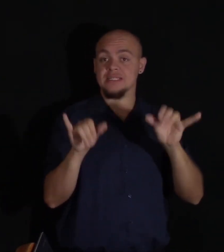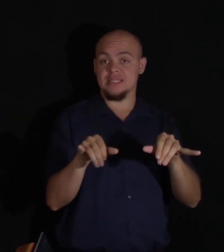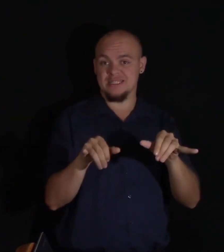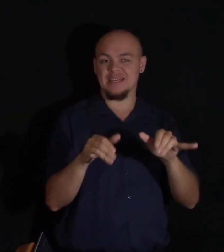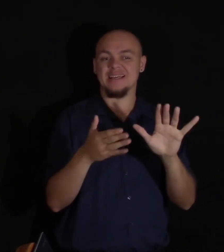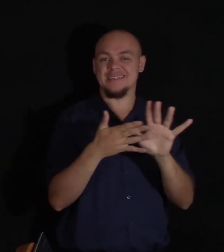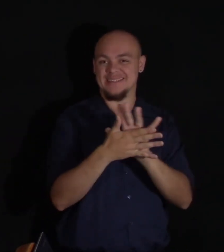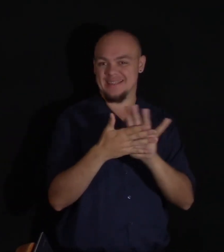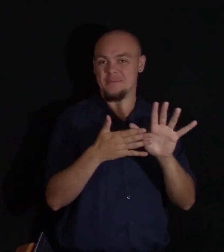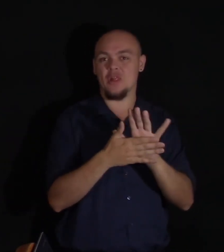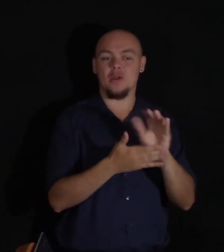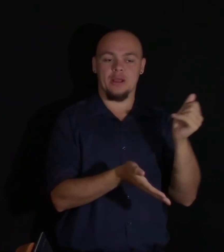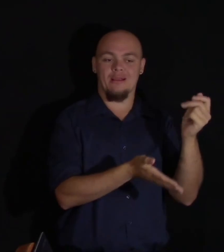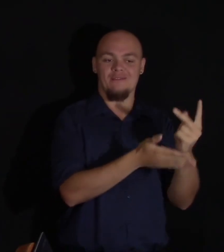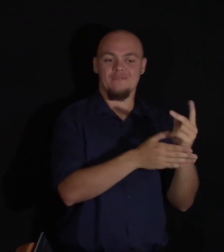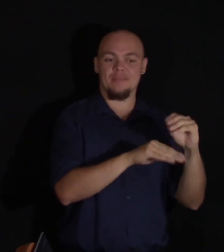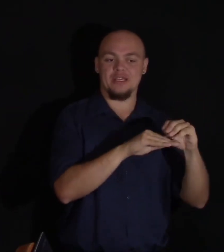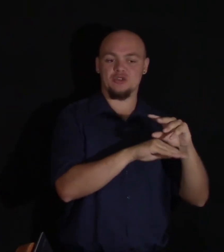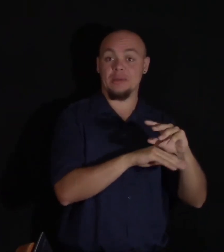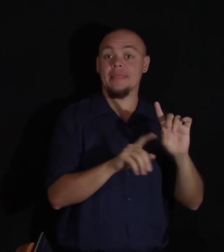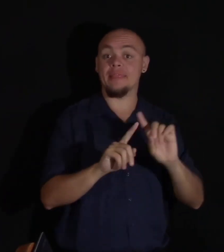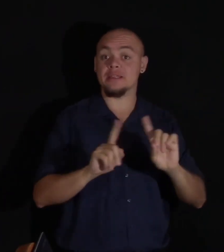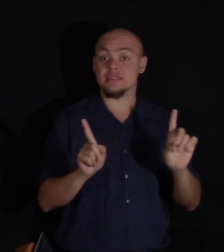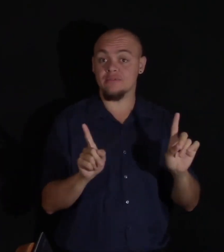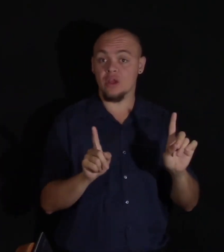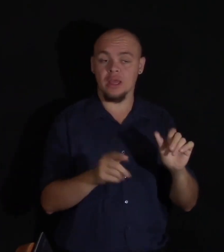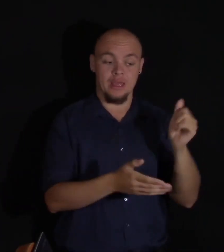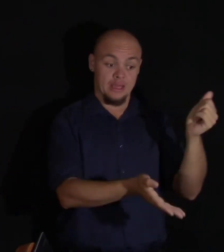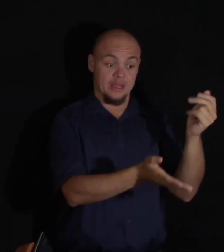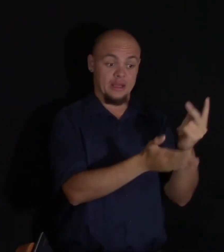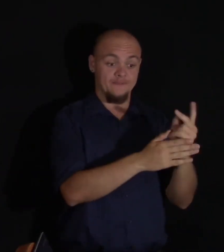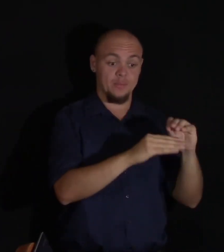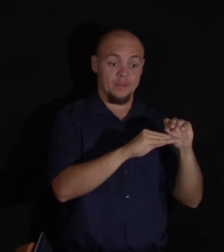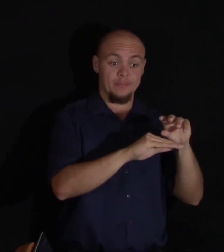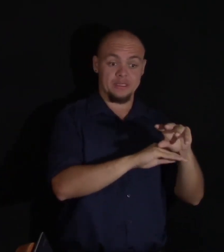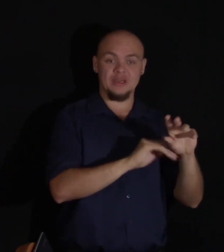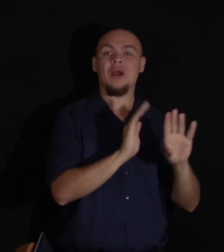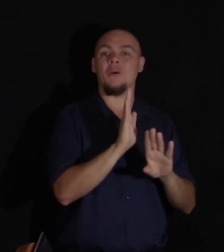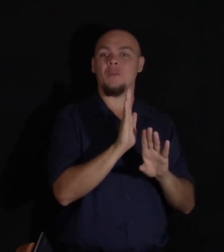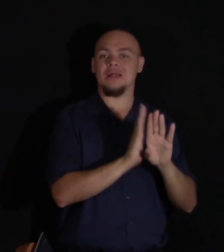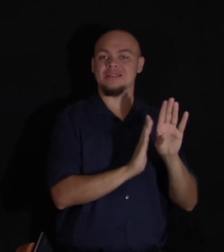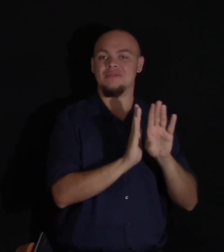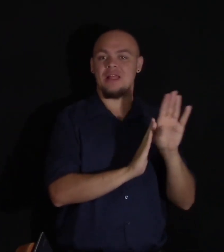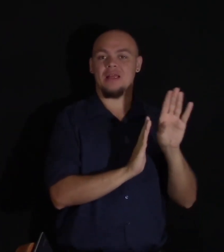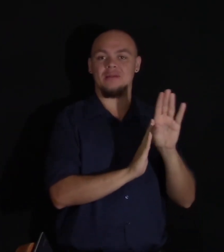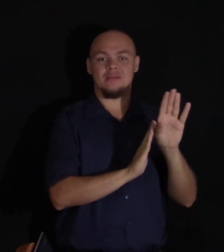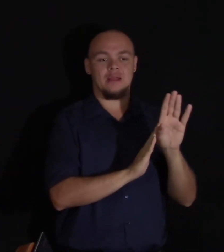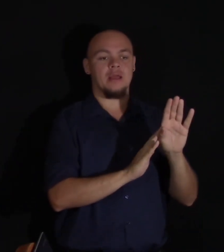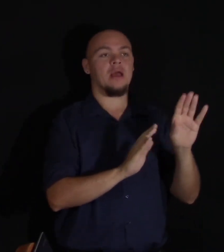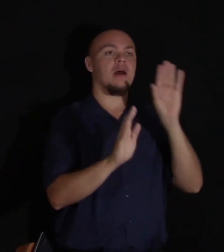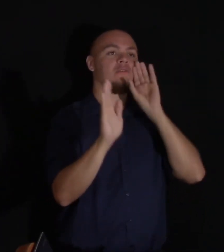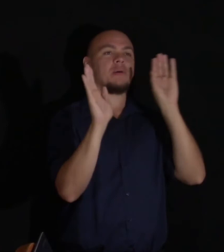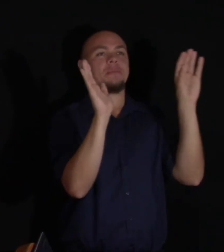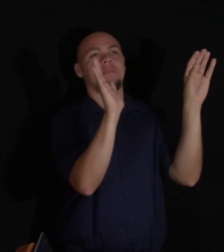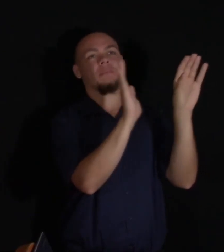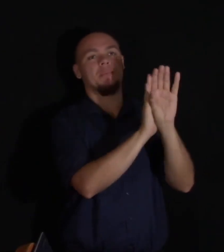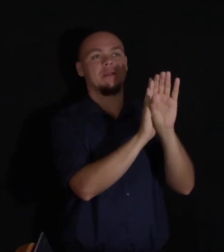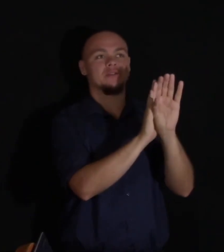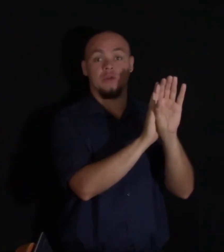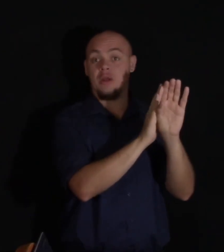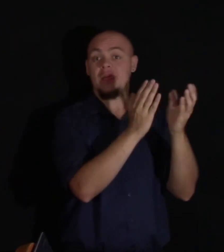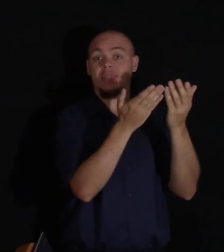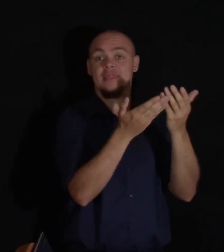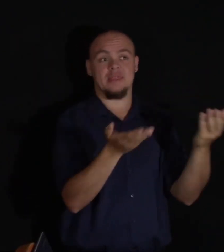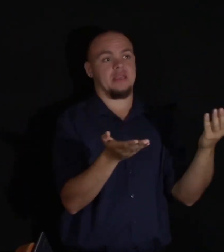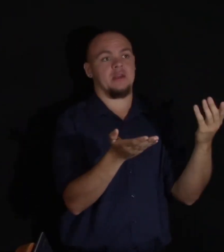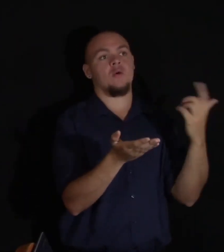bias. The difference is, in the confirmation bias, we are building a puzzle of a picture of just